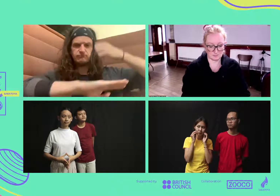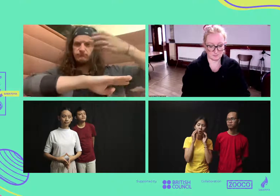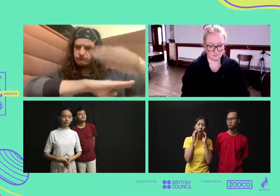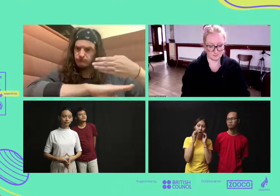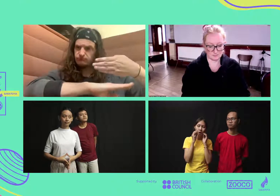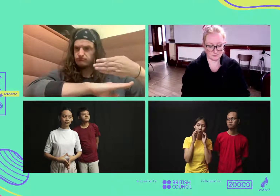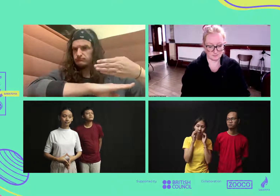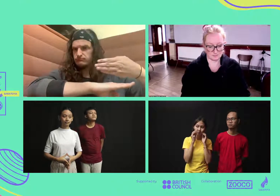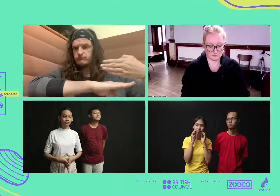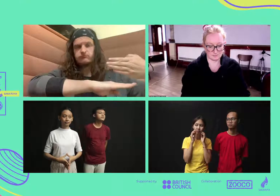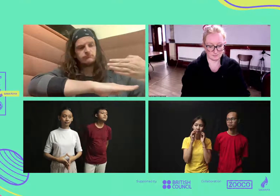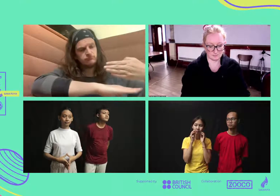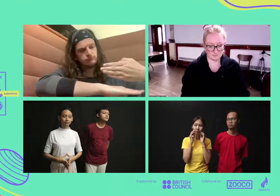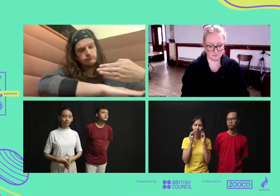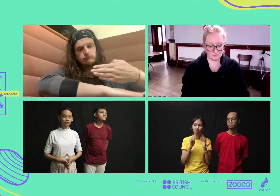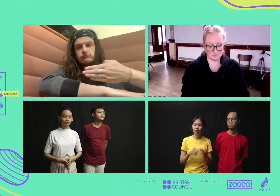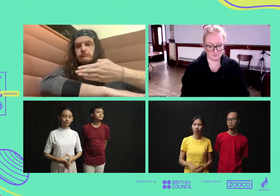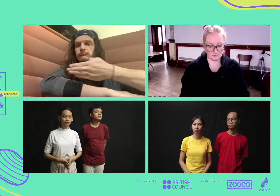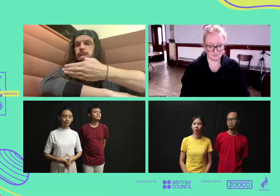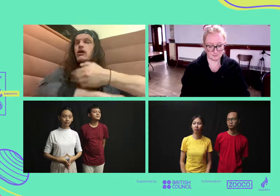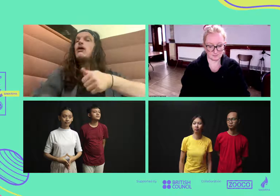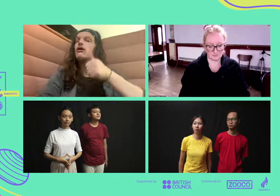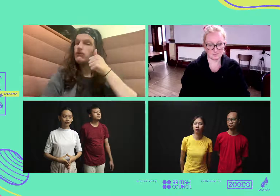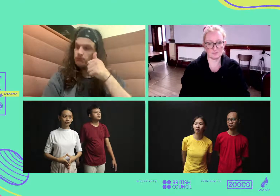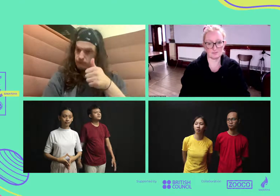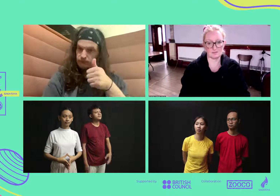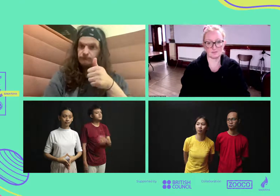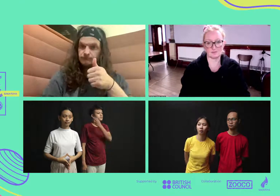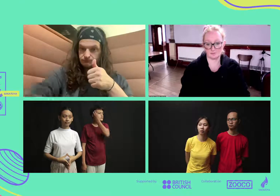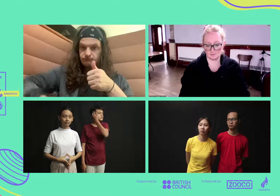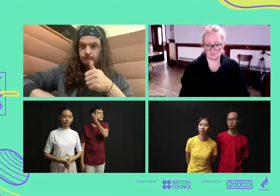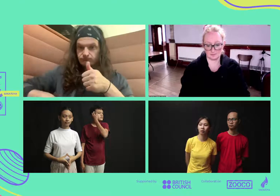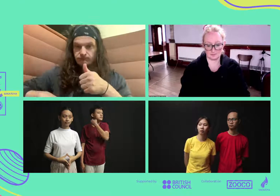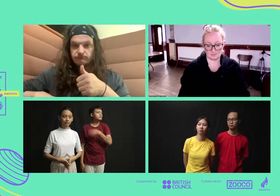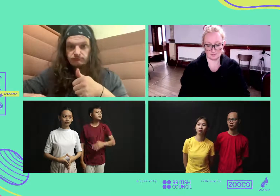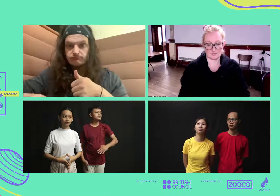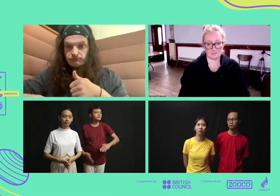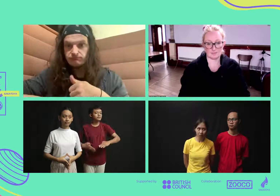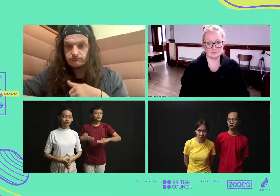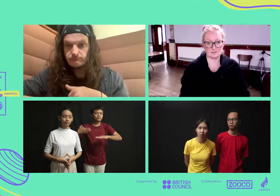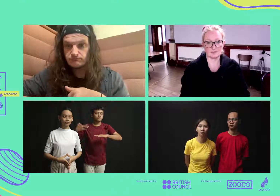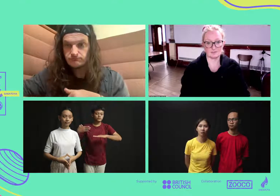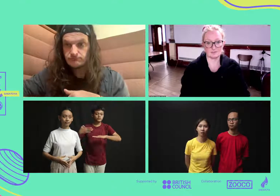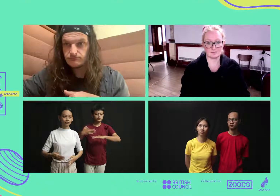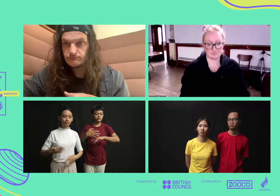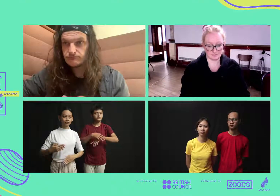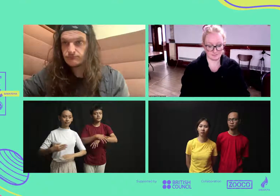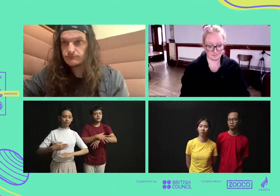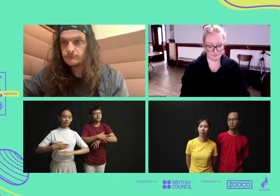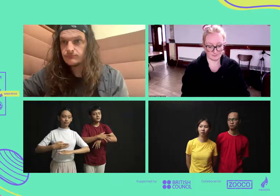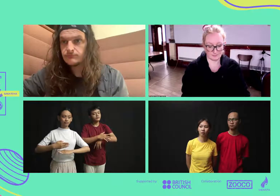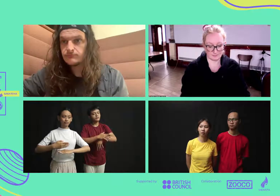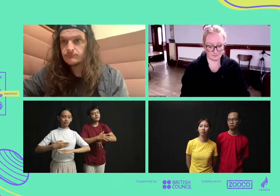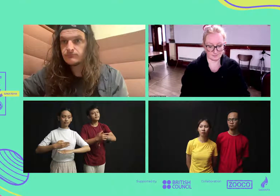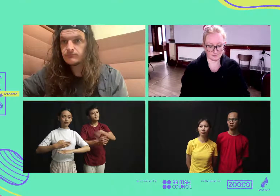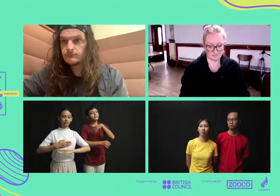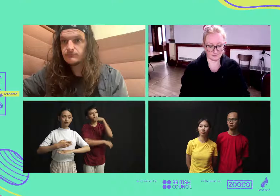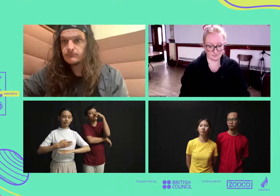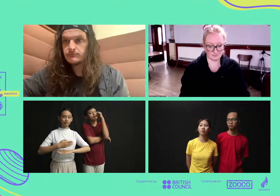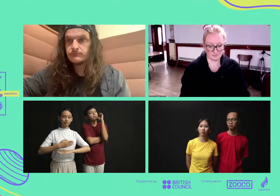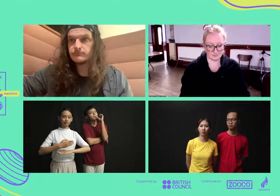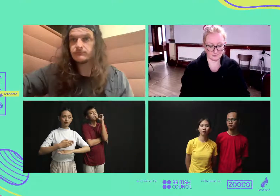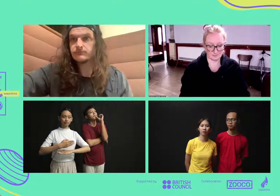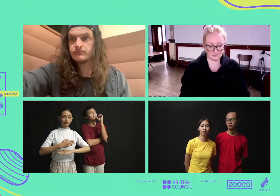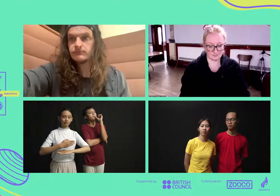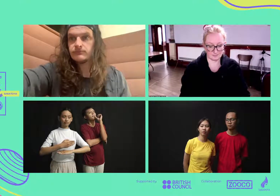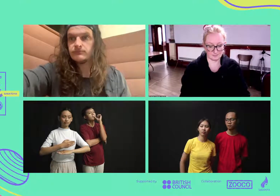car. So the feedback might be to change the hand shape to make it a flat hand. And so you go, okay, and you take that on board straight